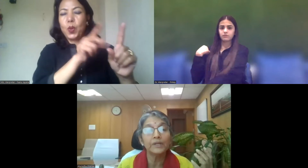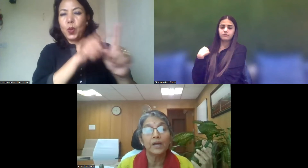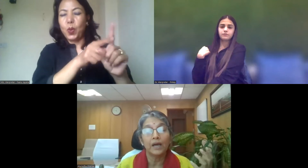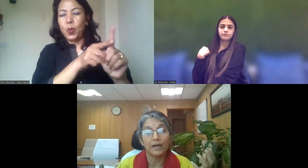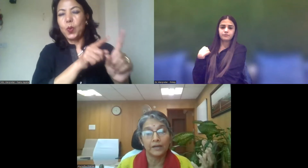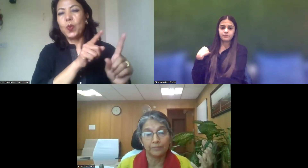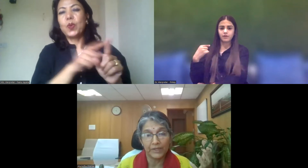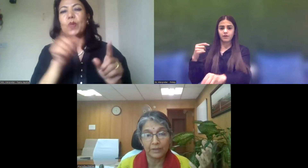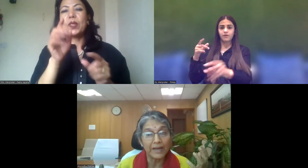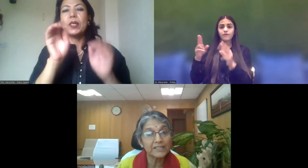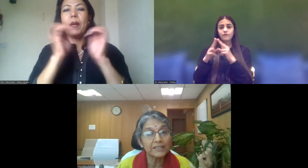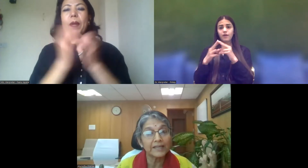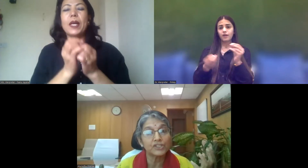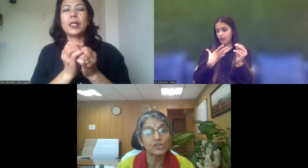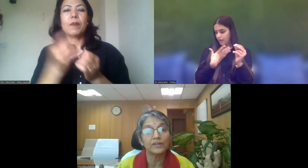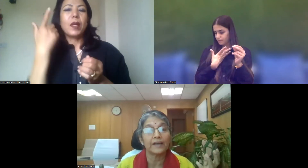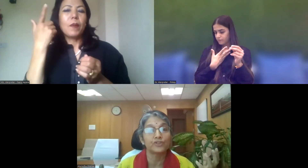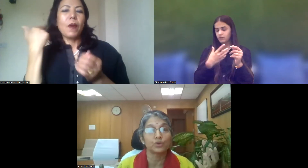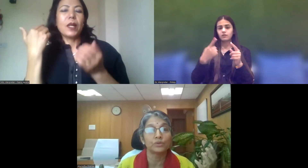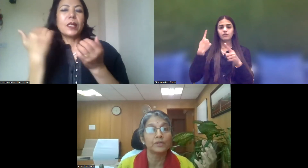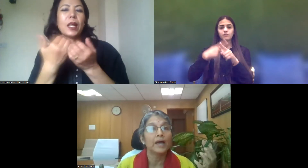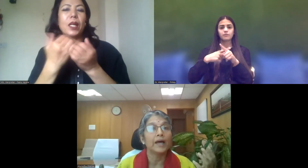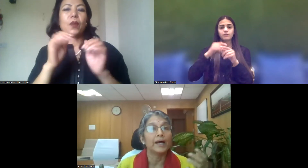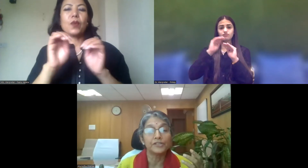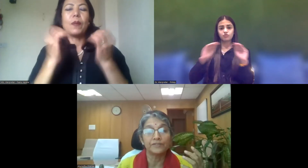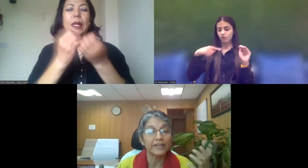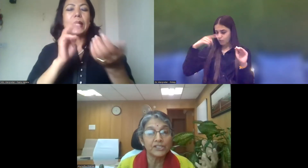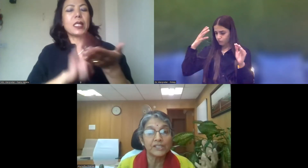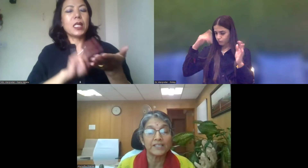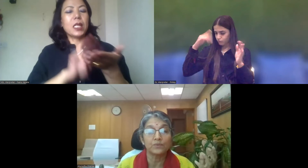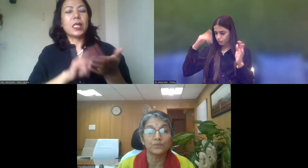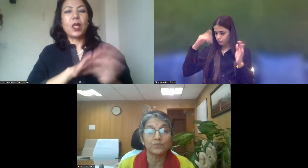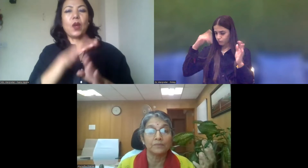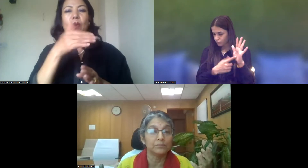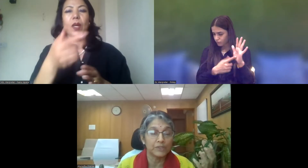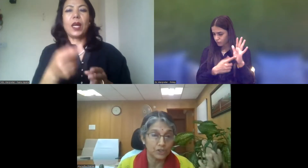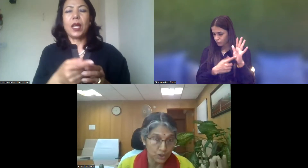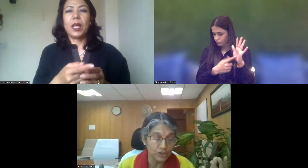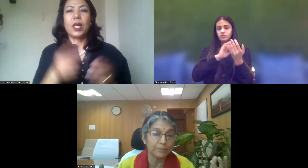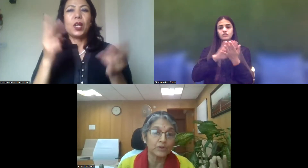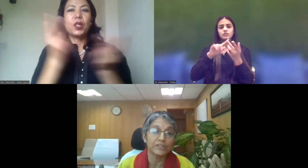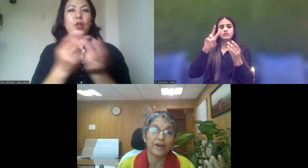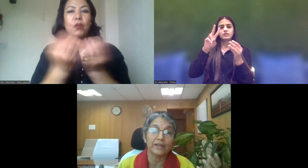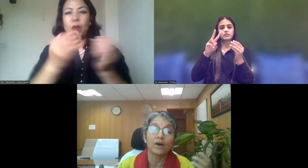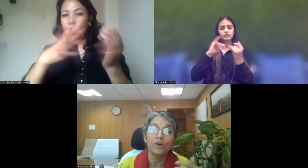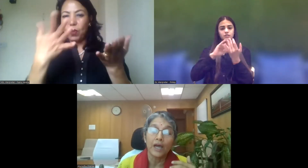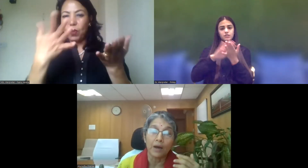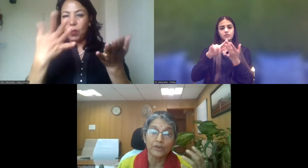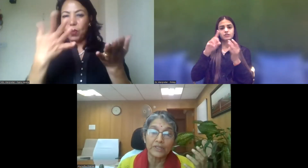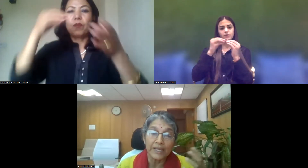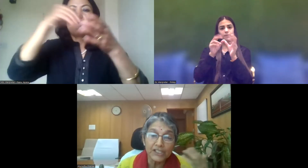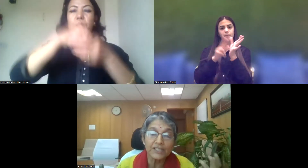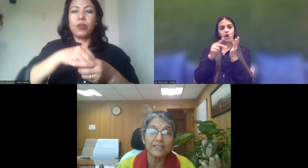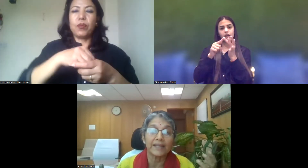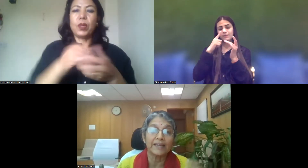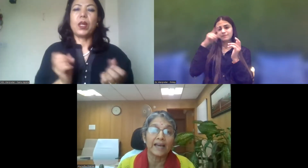incredible capacity that the children have shown. Shivani ji has talked about it right now, about